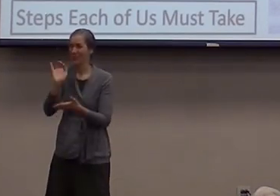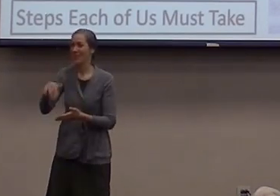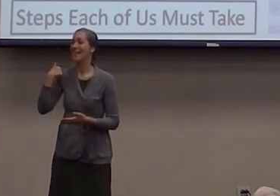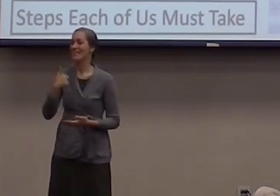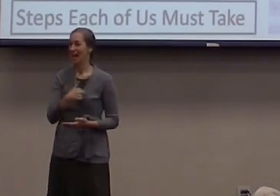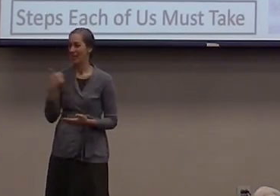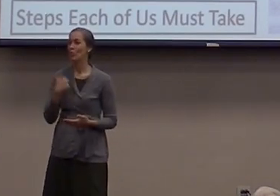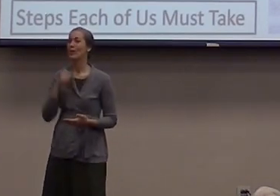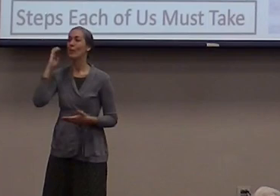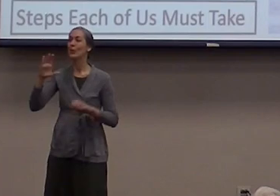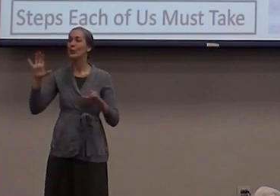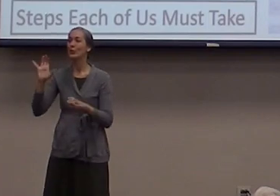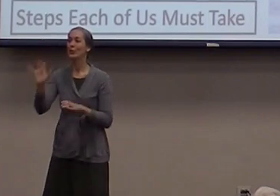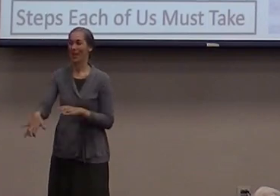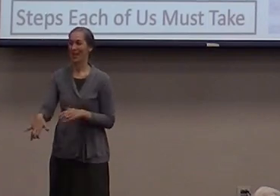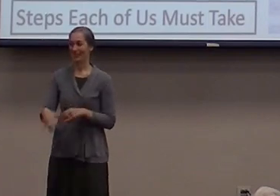that.